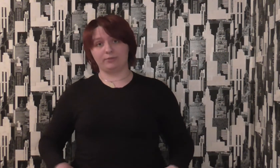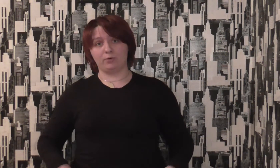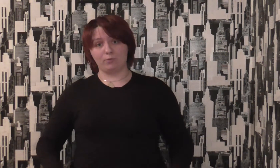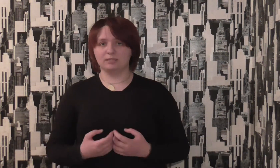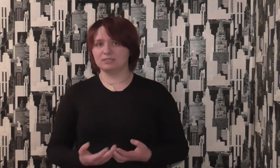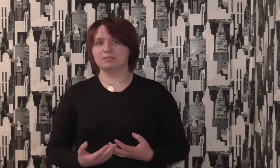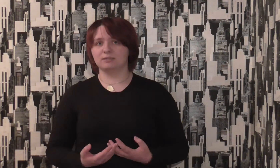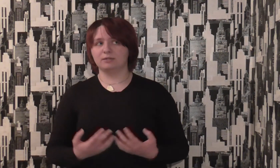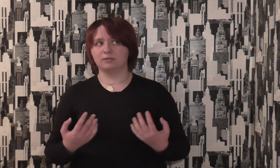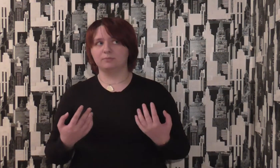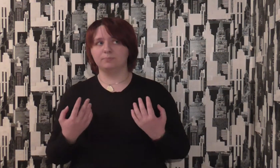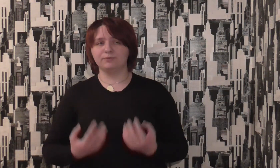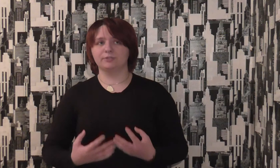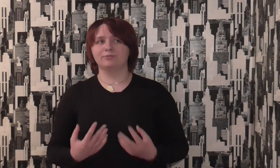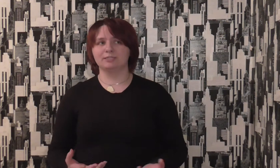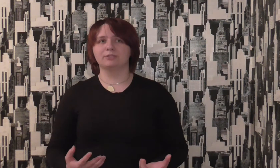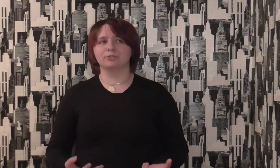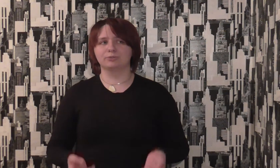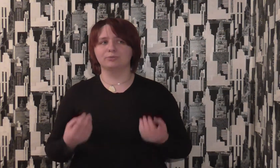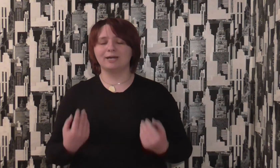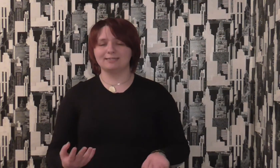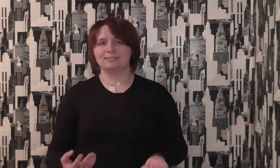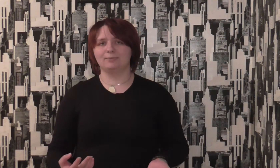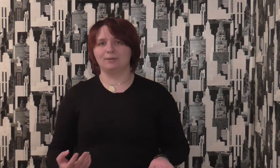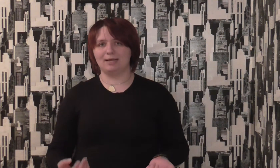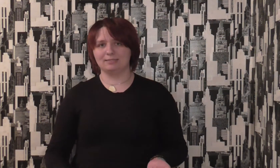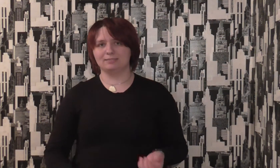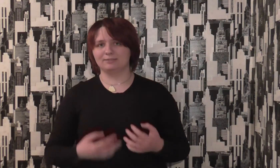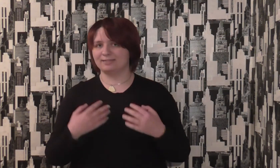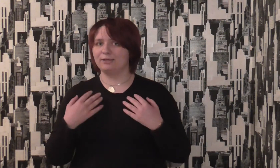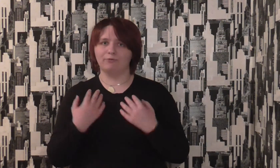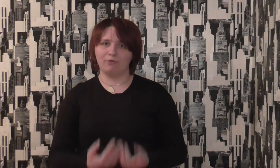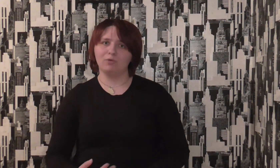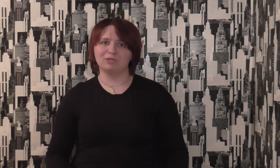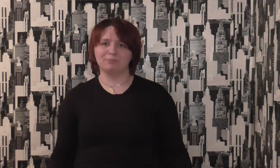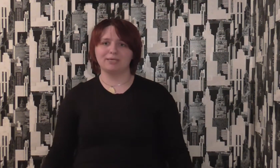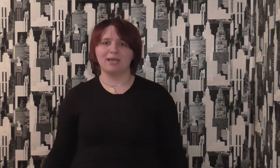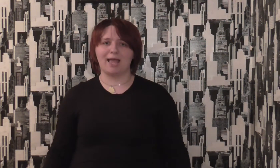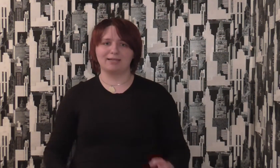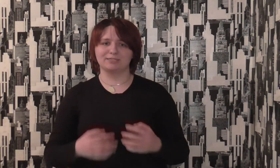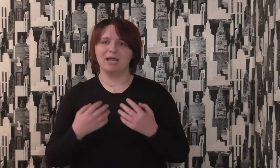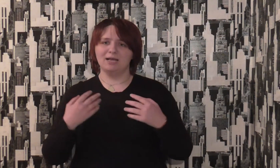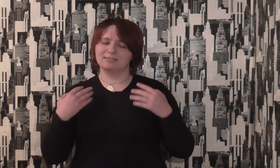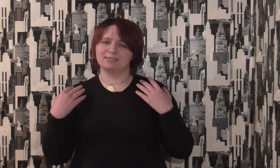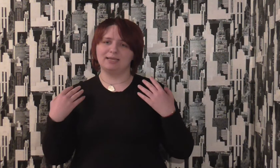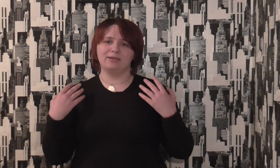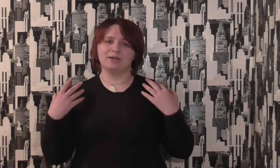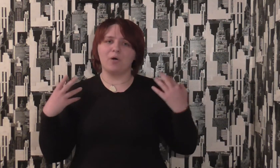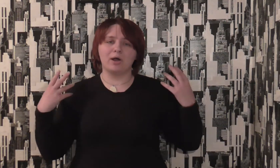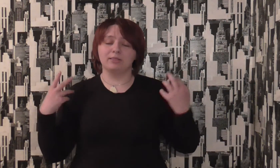though. This is the perfect reason to write them and thank for following me and say how I